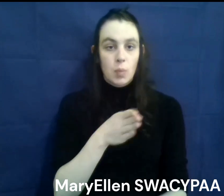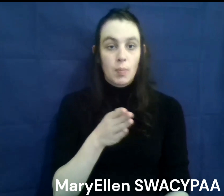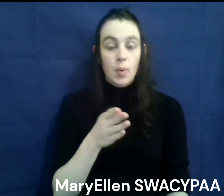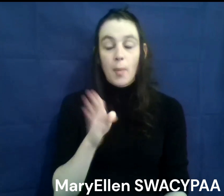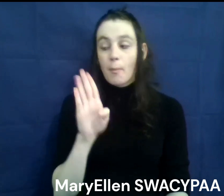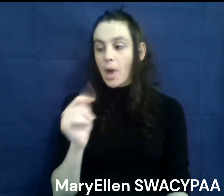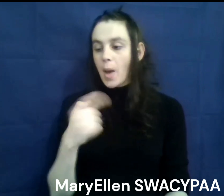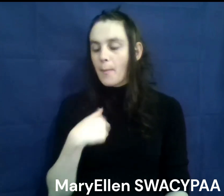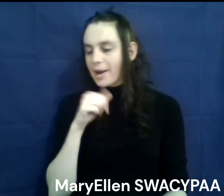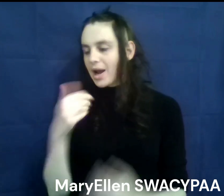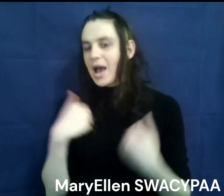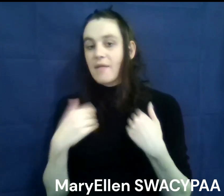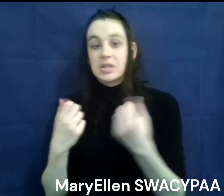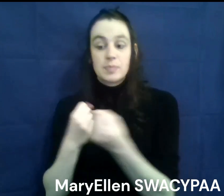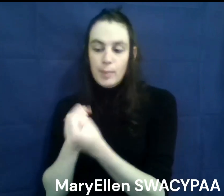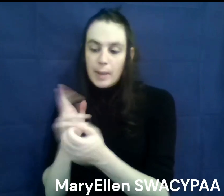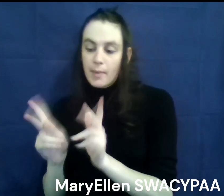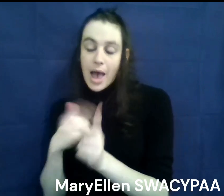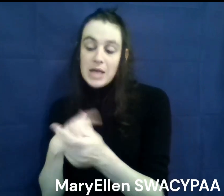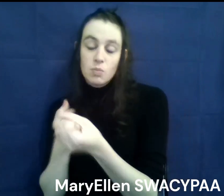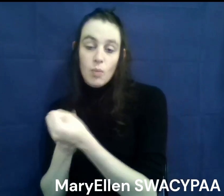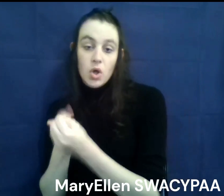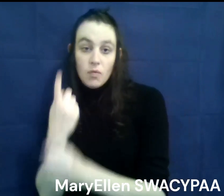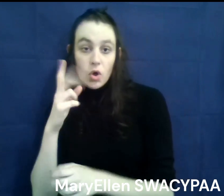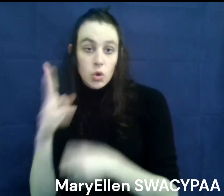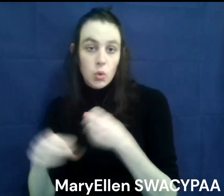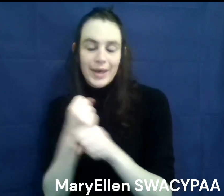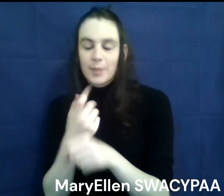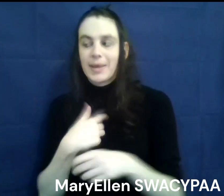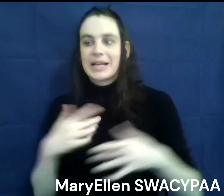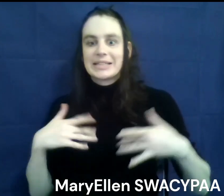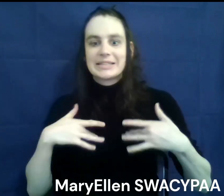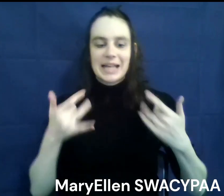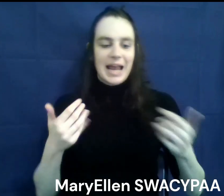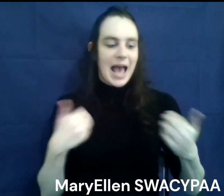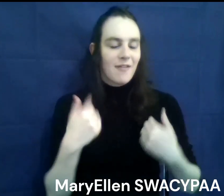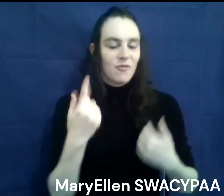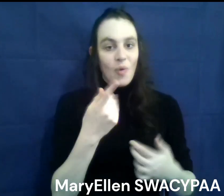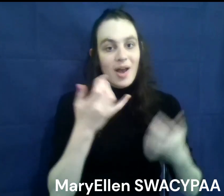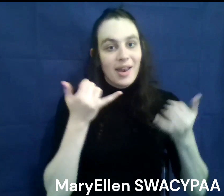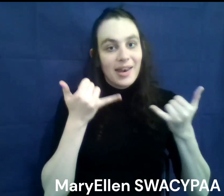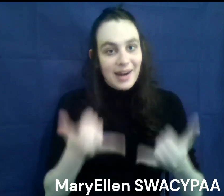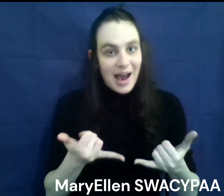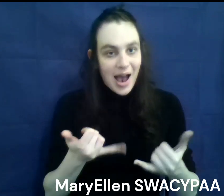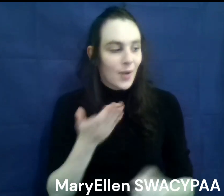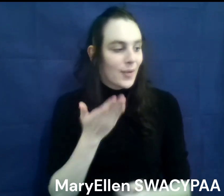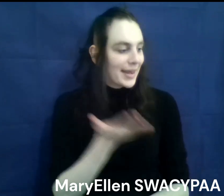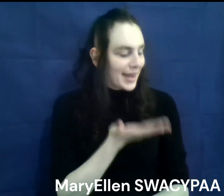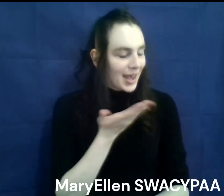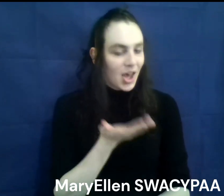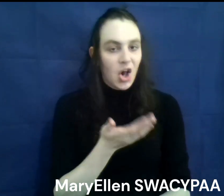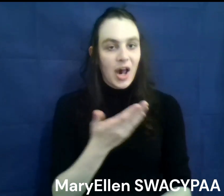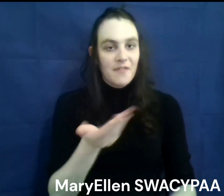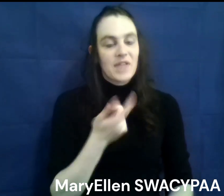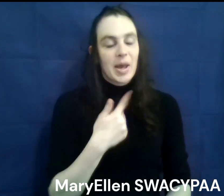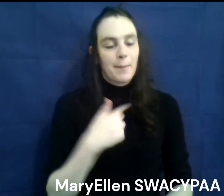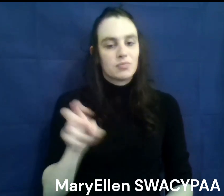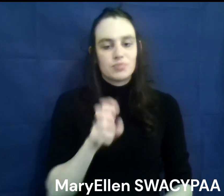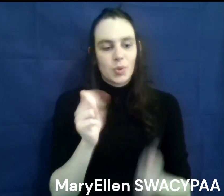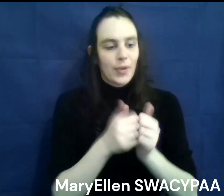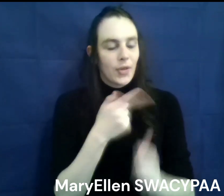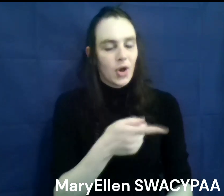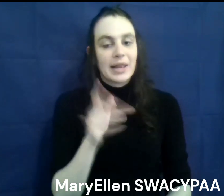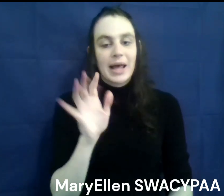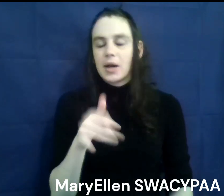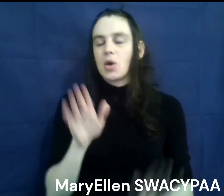this one sitting next to me has invited me to go through this journey with her, because that is probably one of the biggest joys, is going through the book with